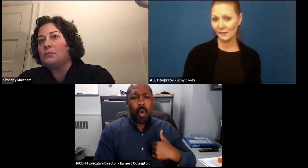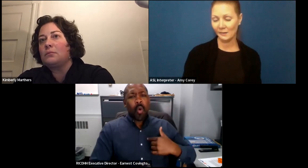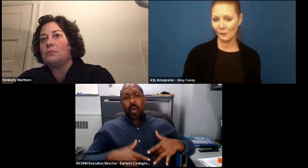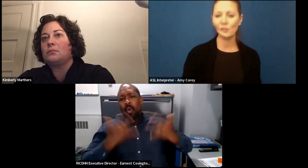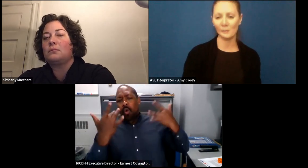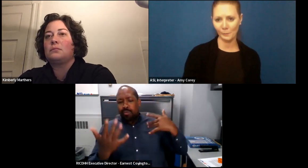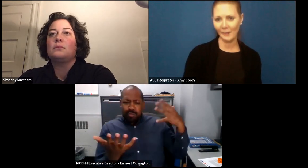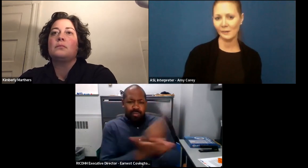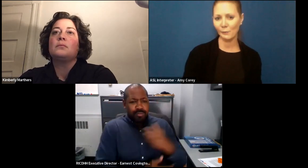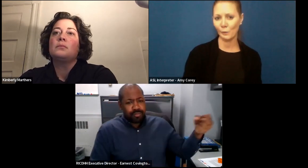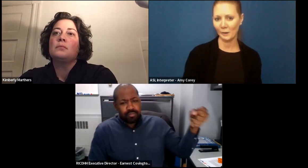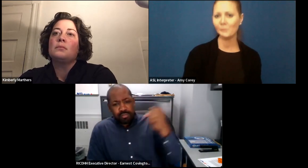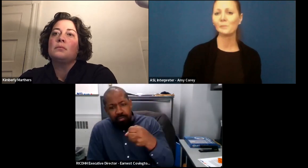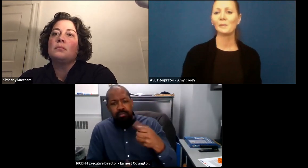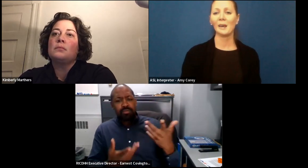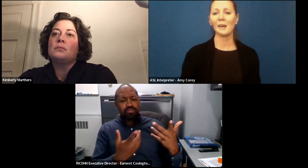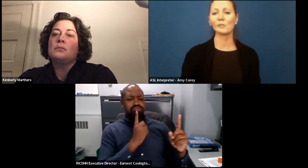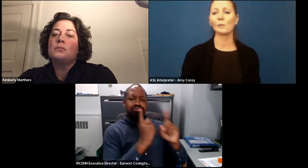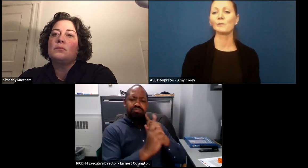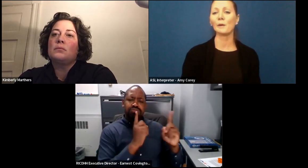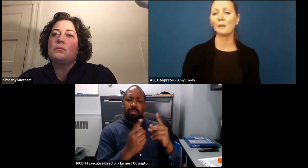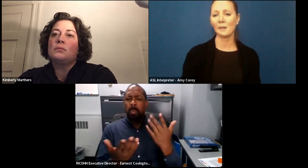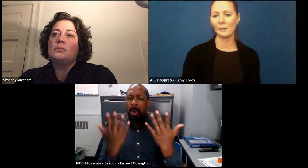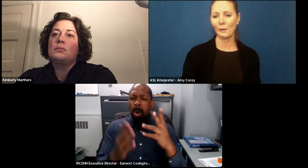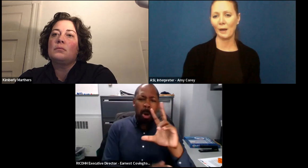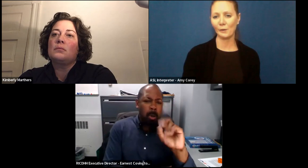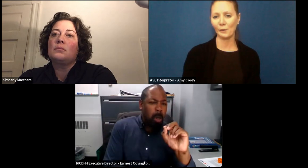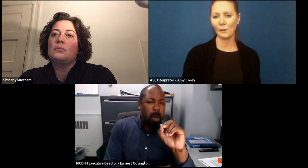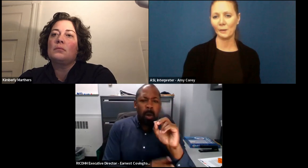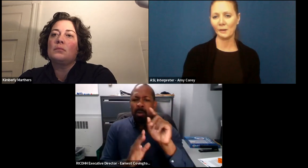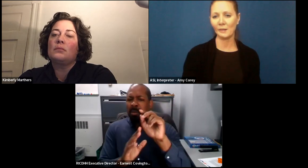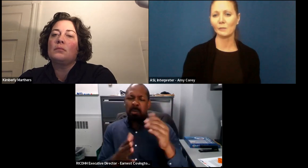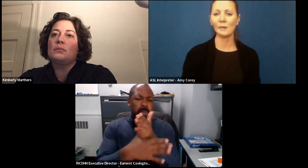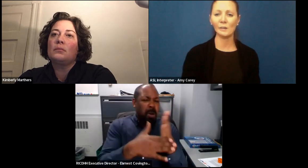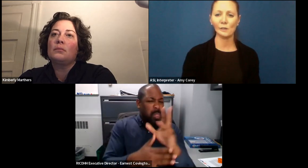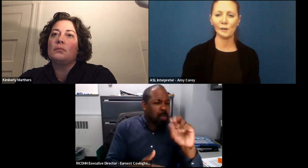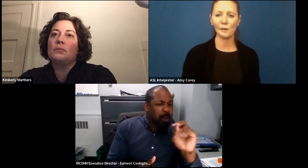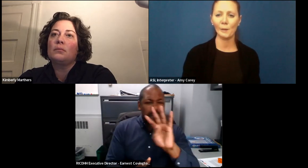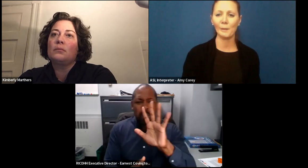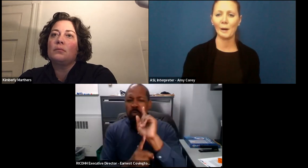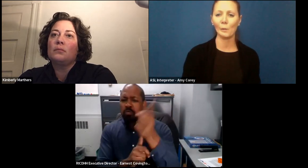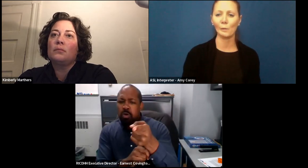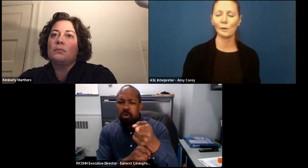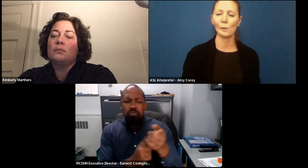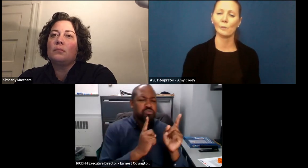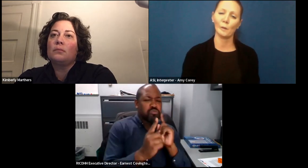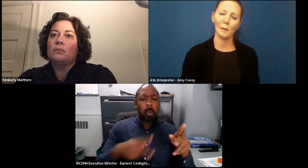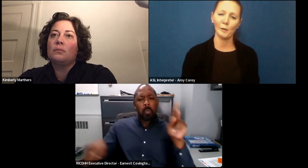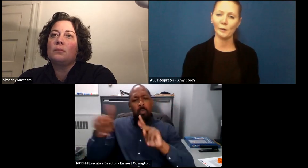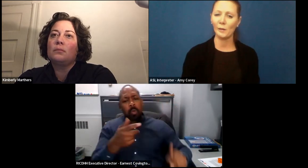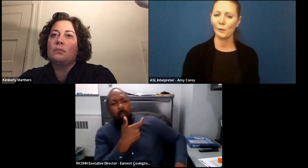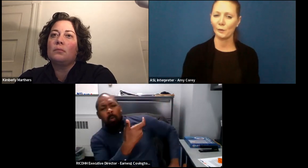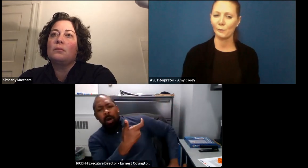Black deaf woman. And so we're very excited about having her come in and speaking to her about, for